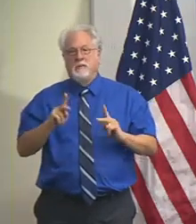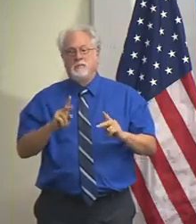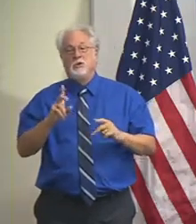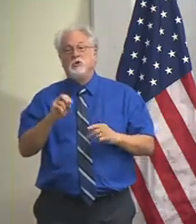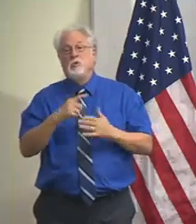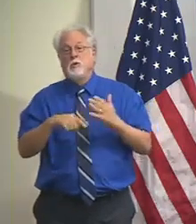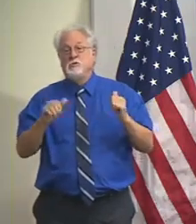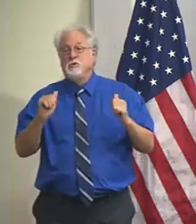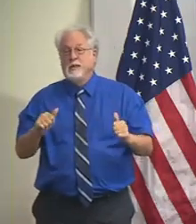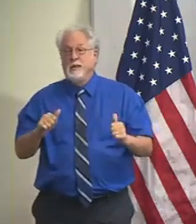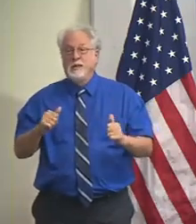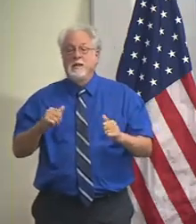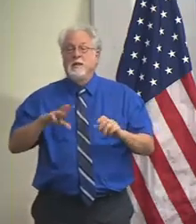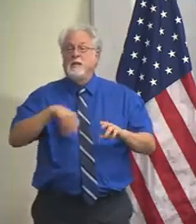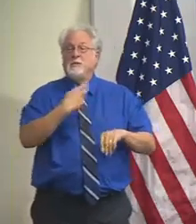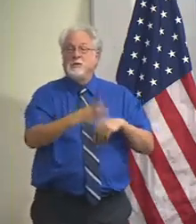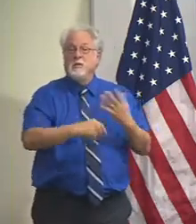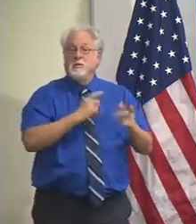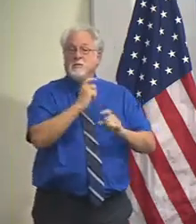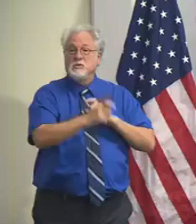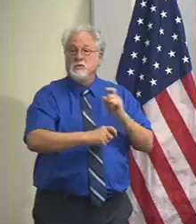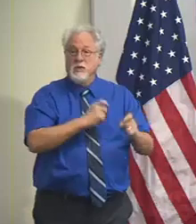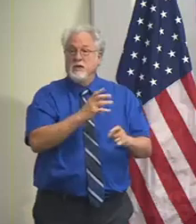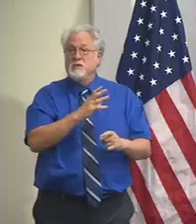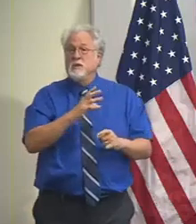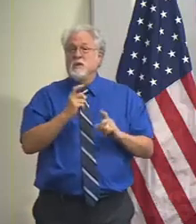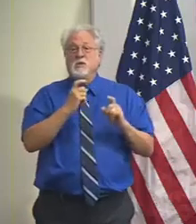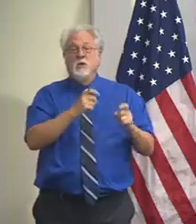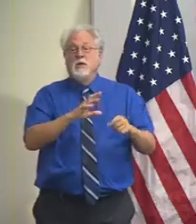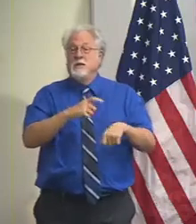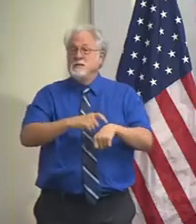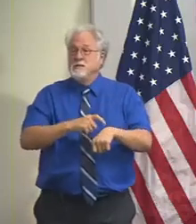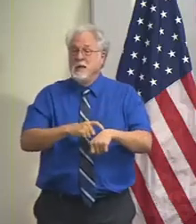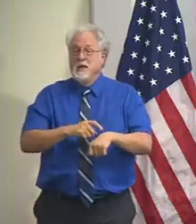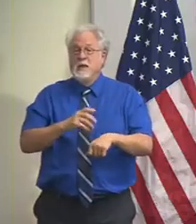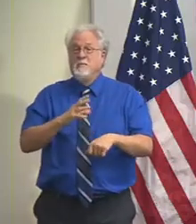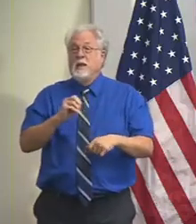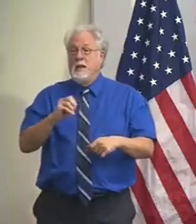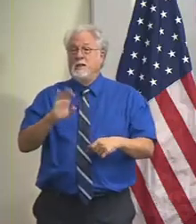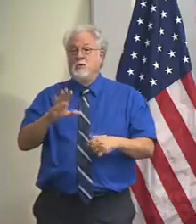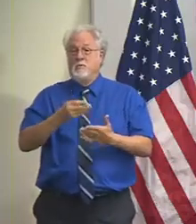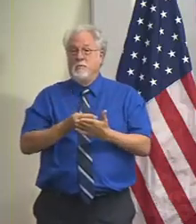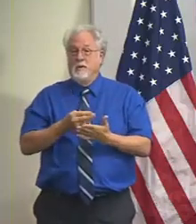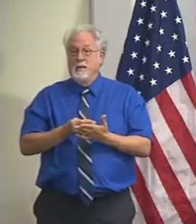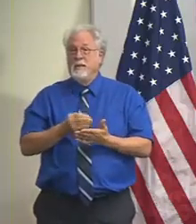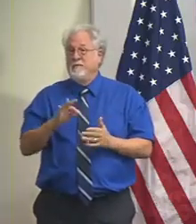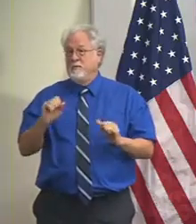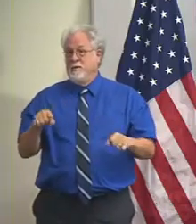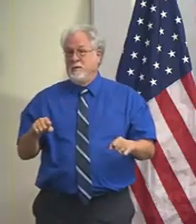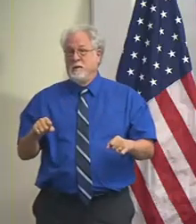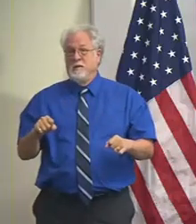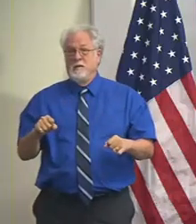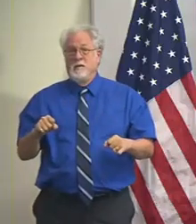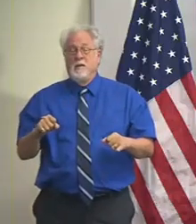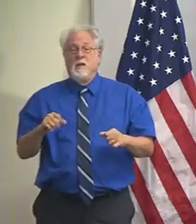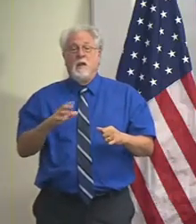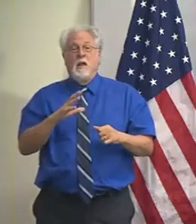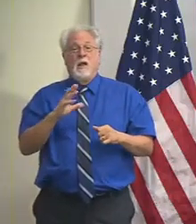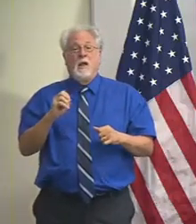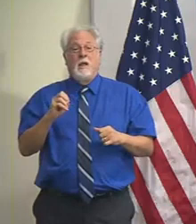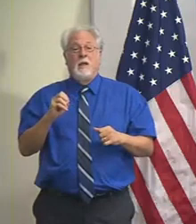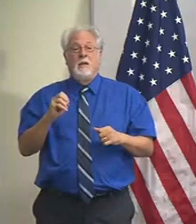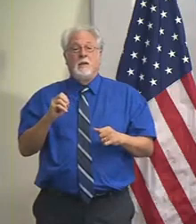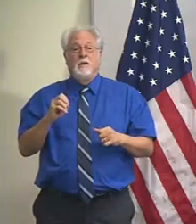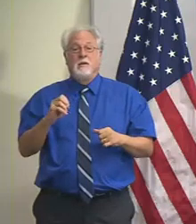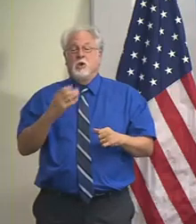what they can, be generous in their donations, donate your time as well as your money if you're able. And